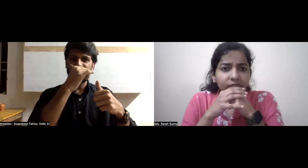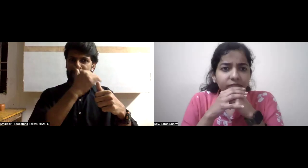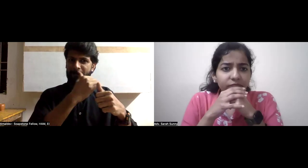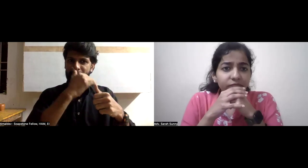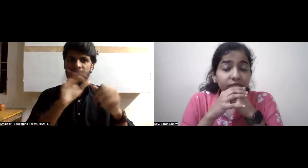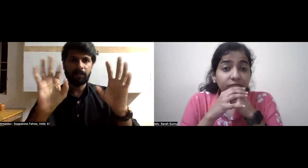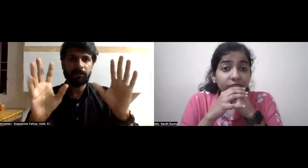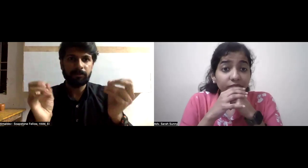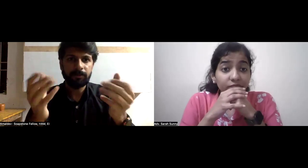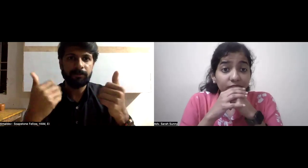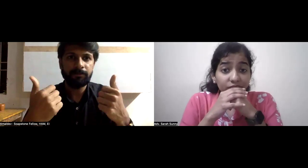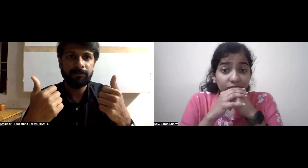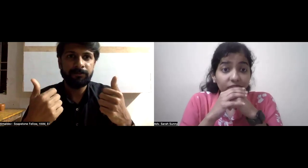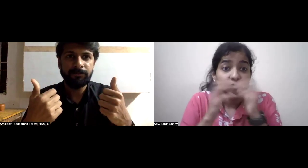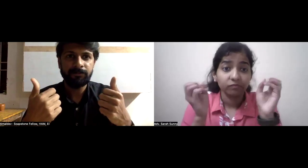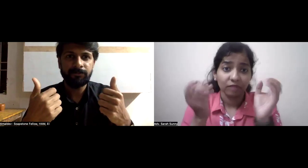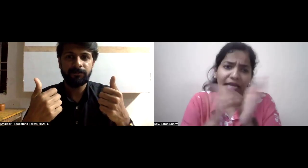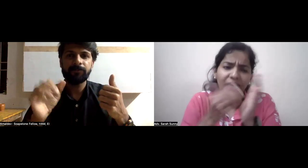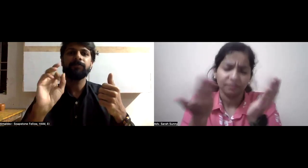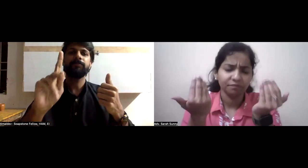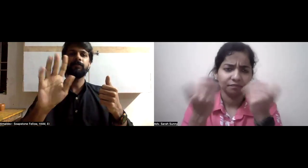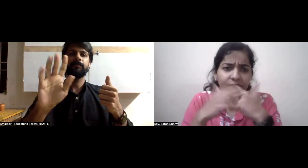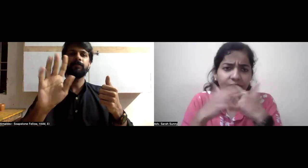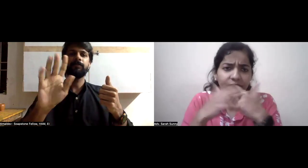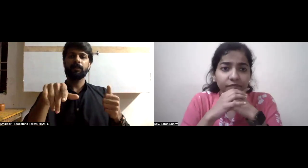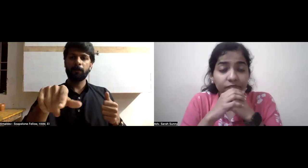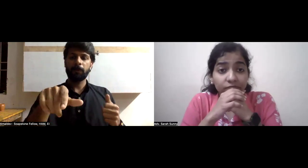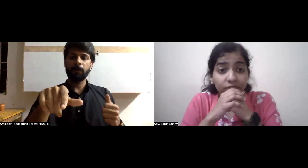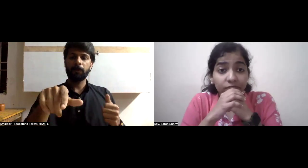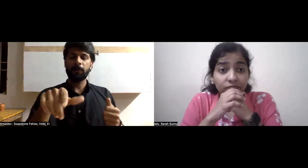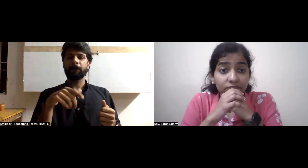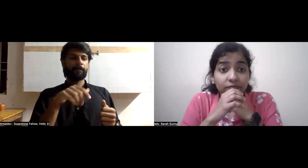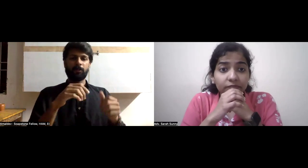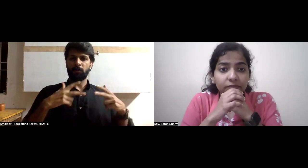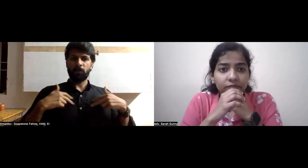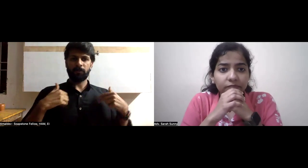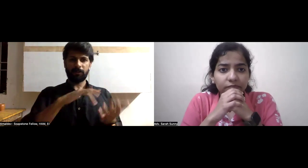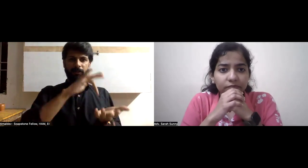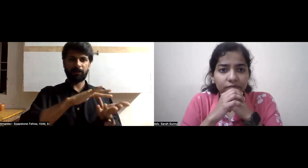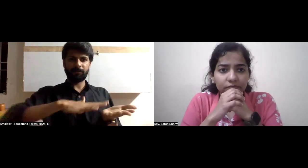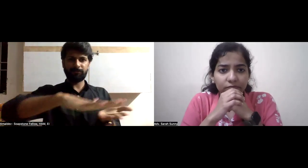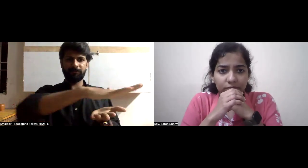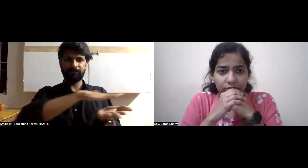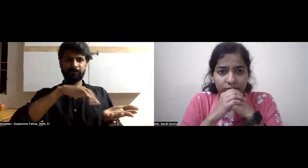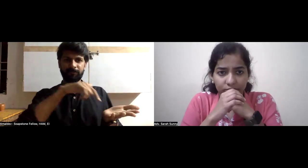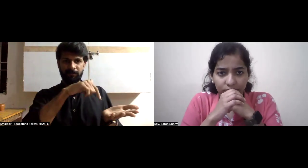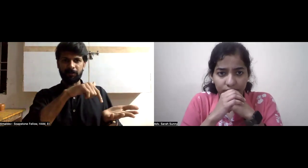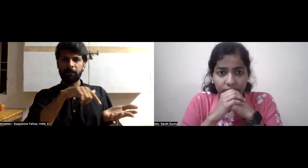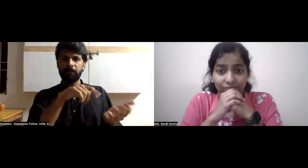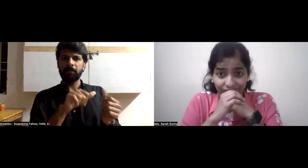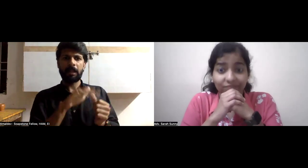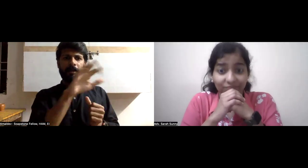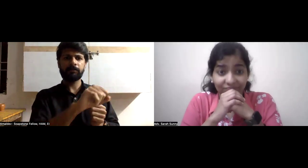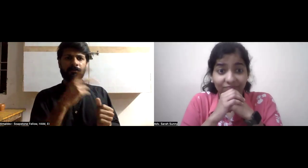ahead and I couldn't catch up with him. Yes, now it's fine. Yes, thank you. Please, you could repeat.